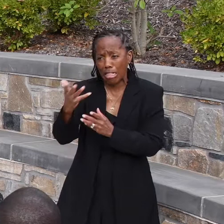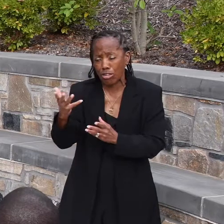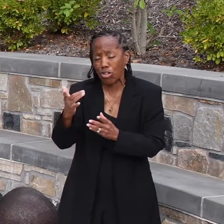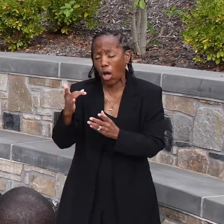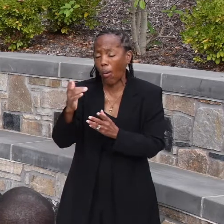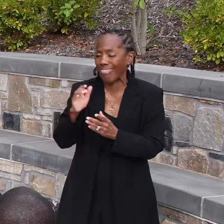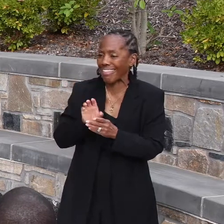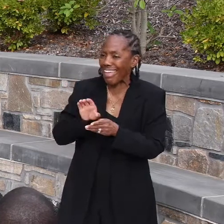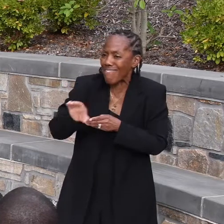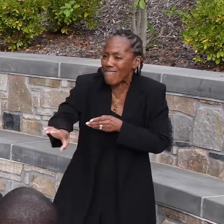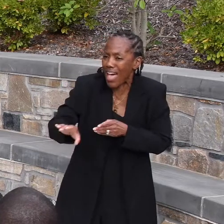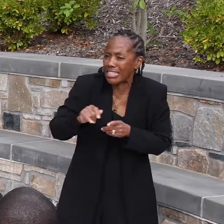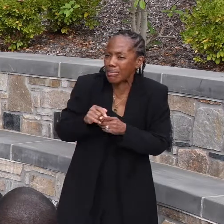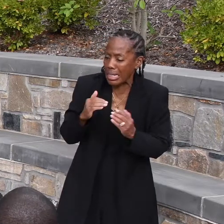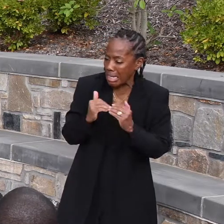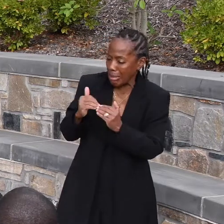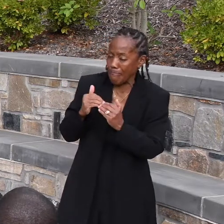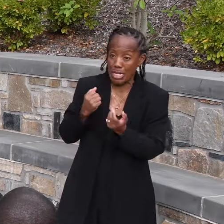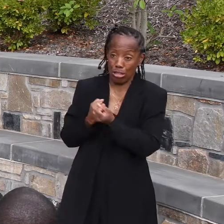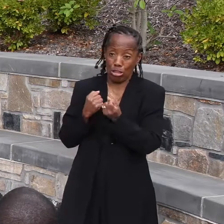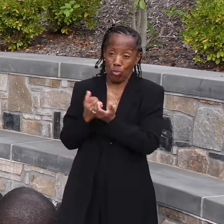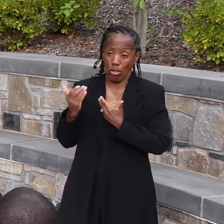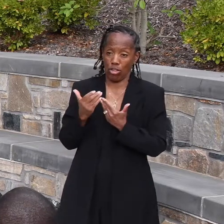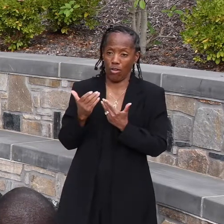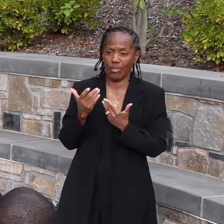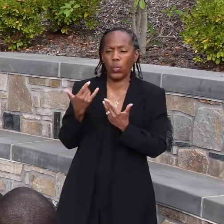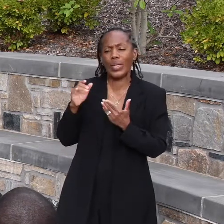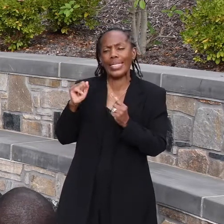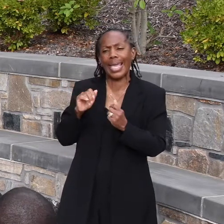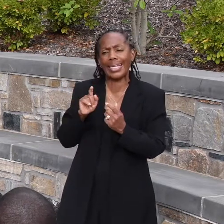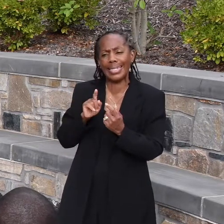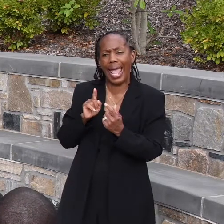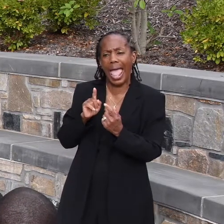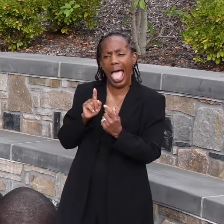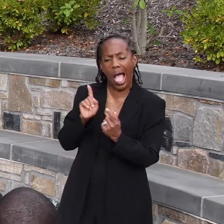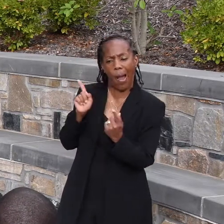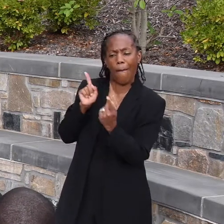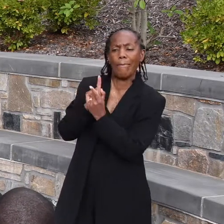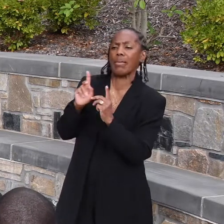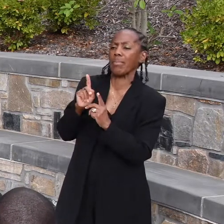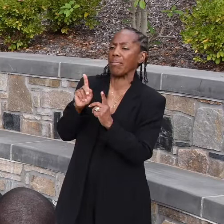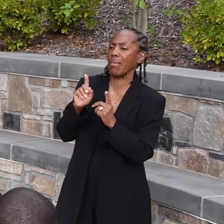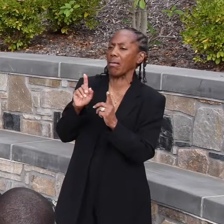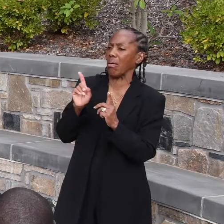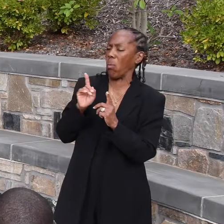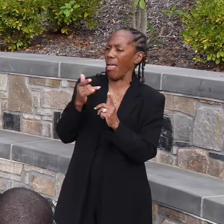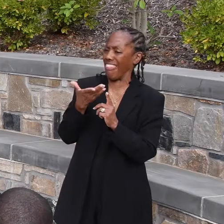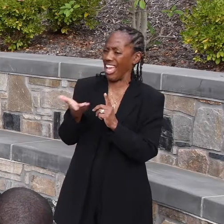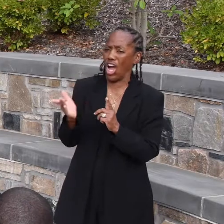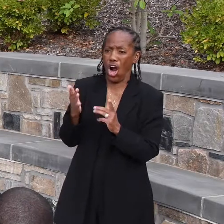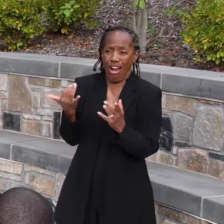services. The ability to meet people where they are and to understand the challenges users